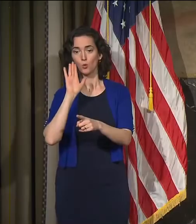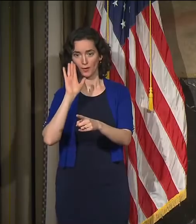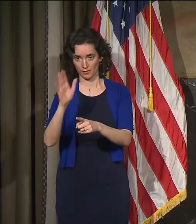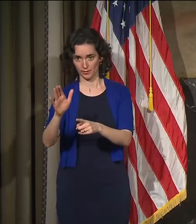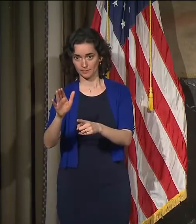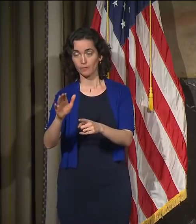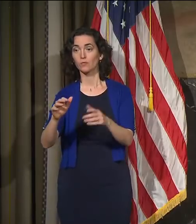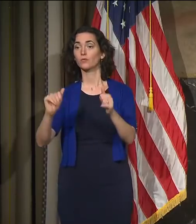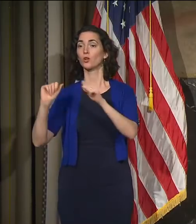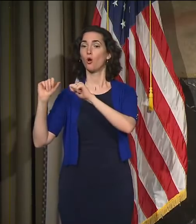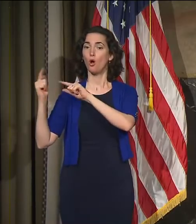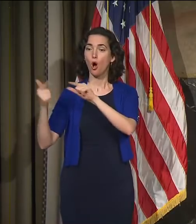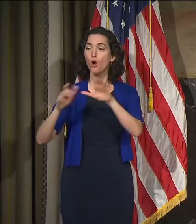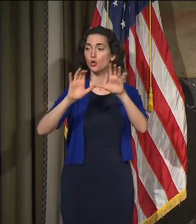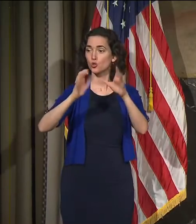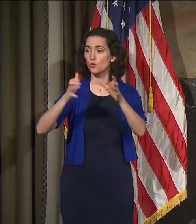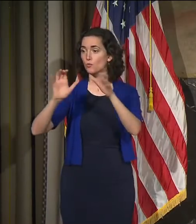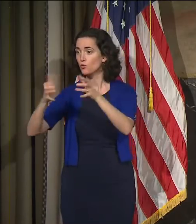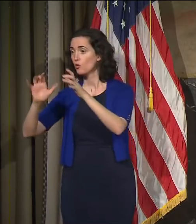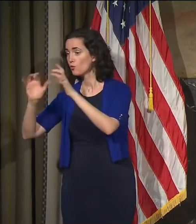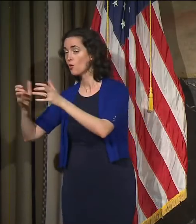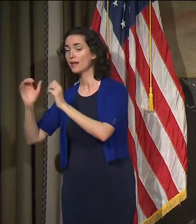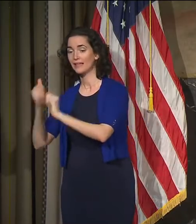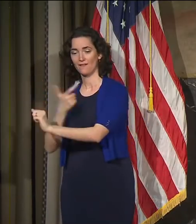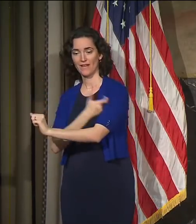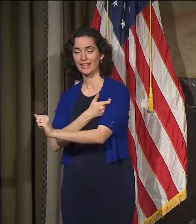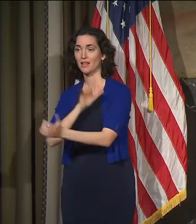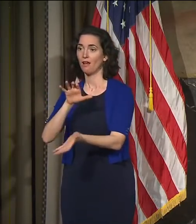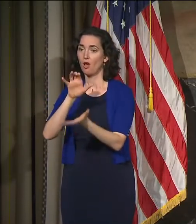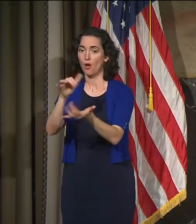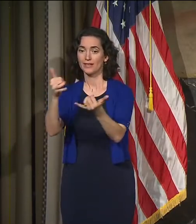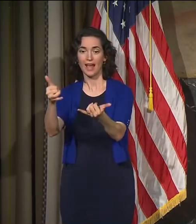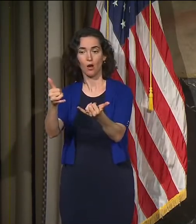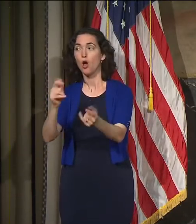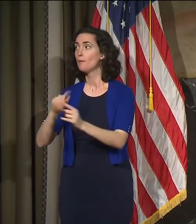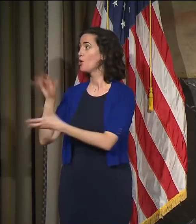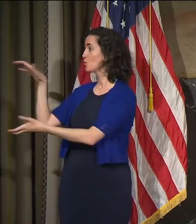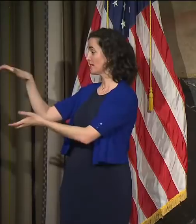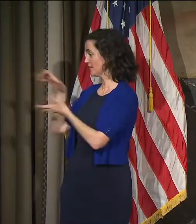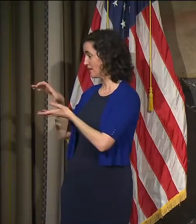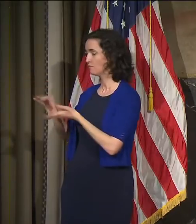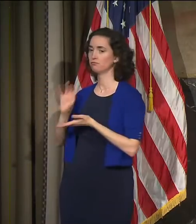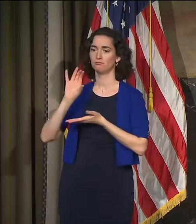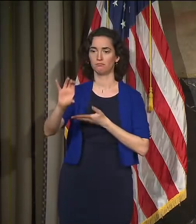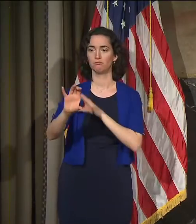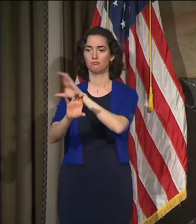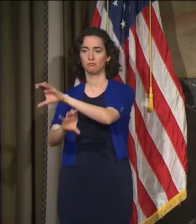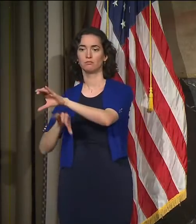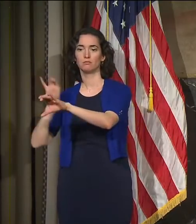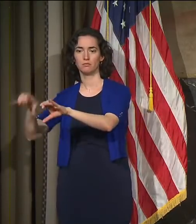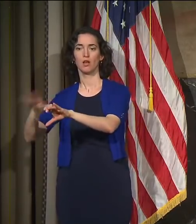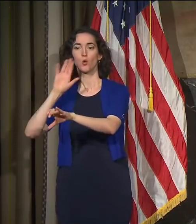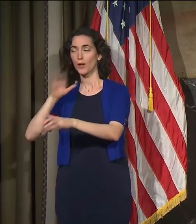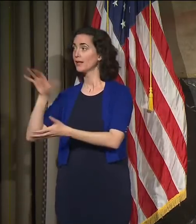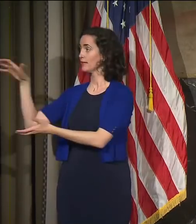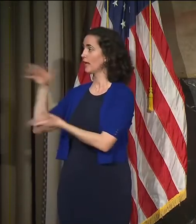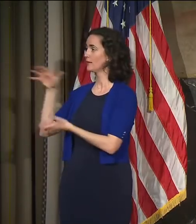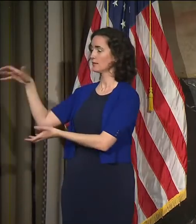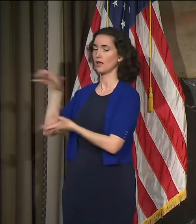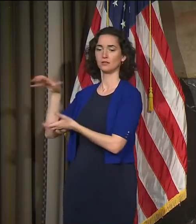all of those groups vaccine right now, but as they become available, we will be able to transition more and more to